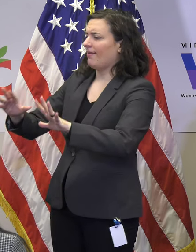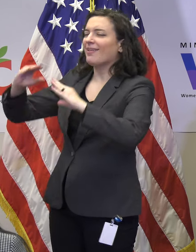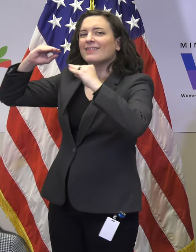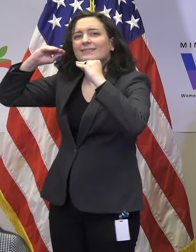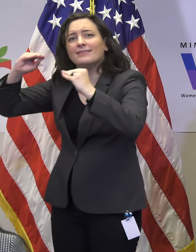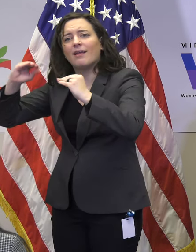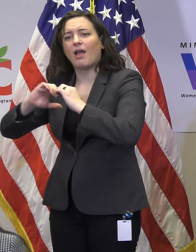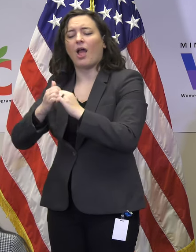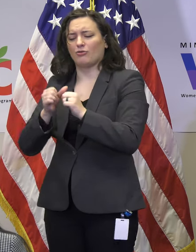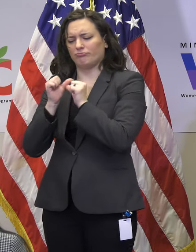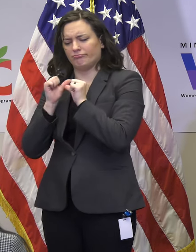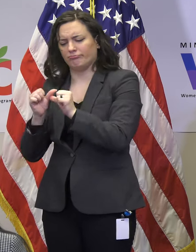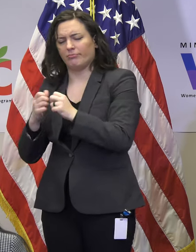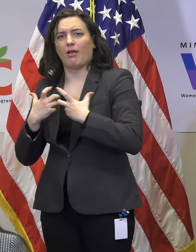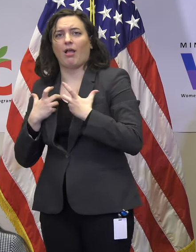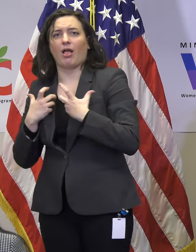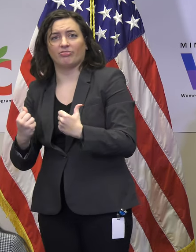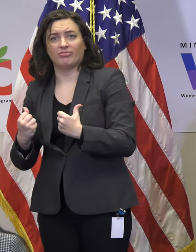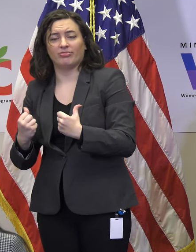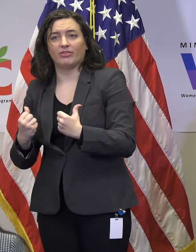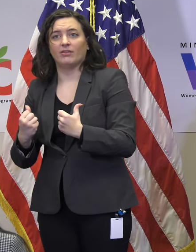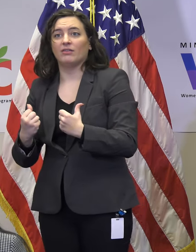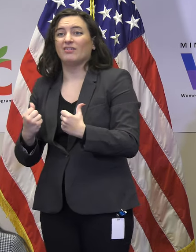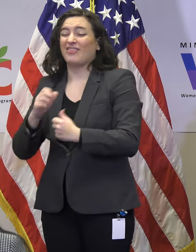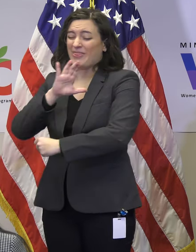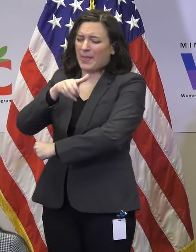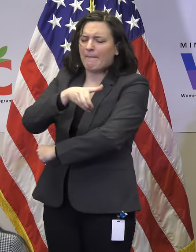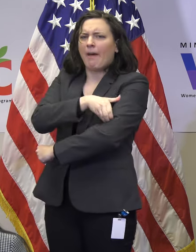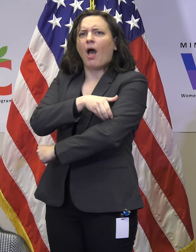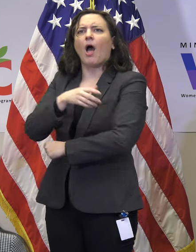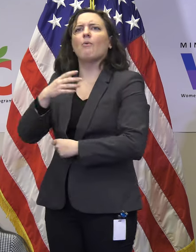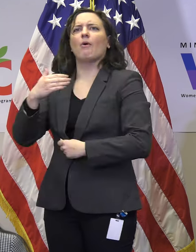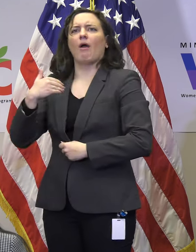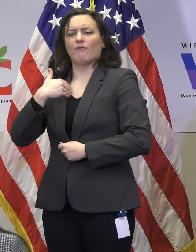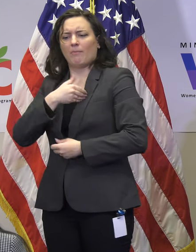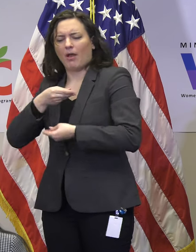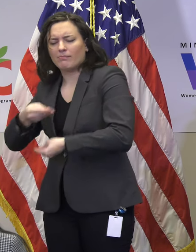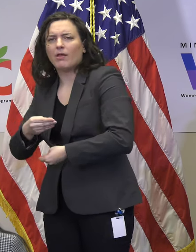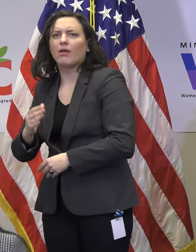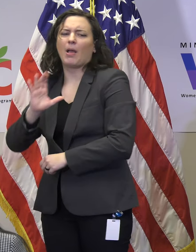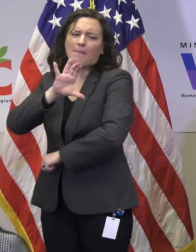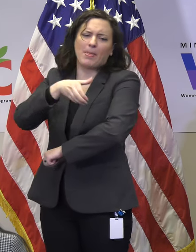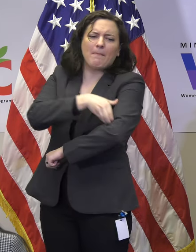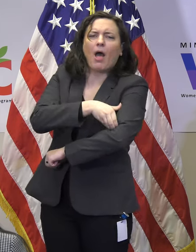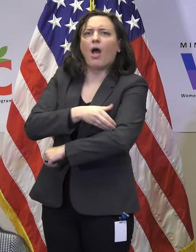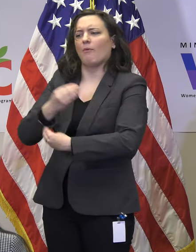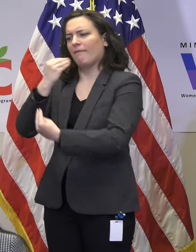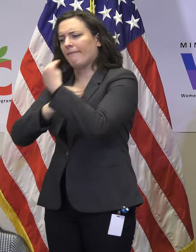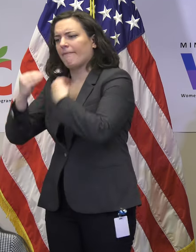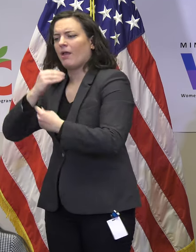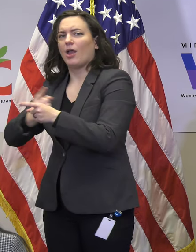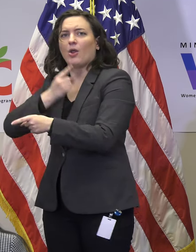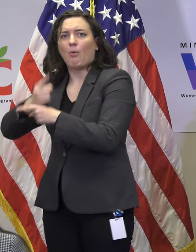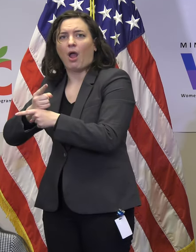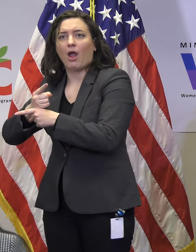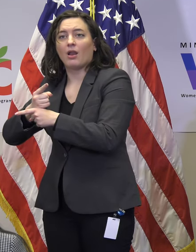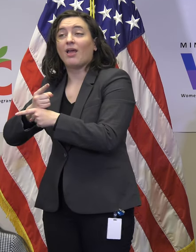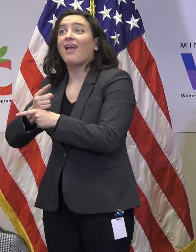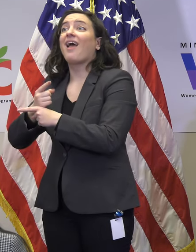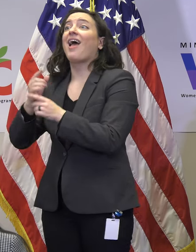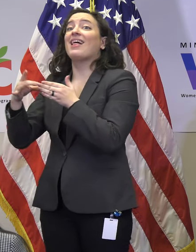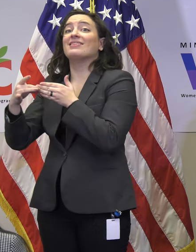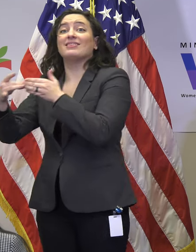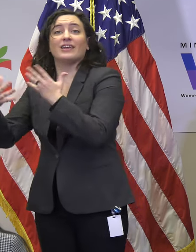healthy by using the power of nutrition and breast milk to minimize the need of hospital visits and